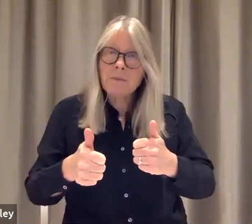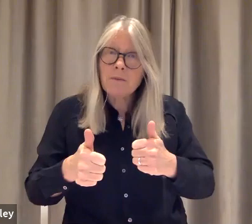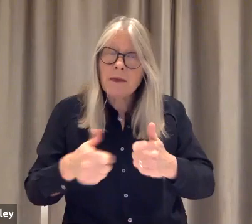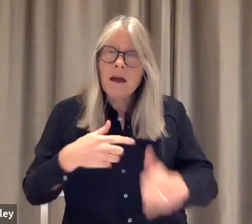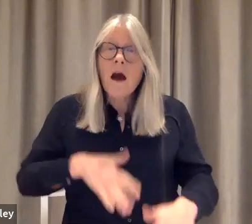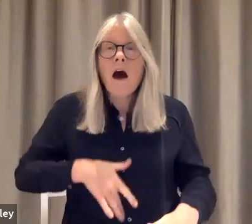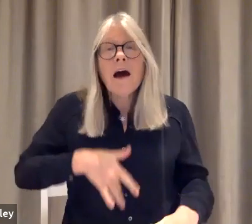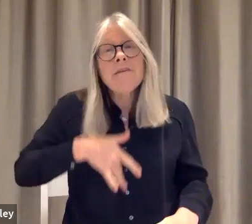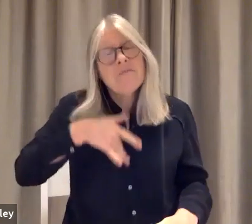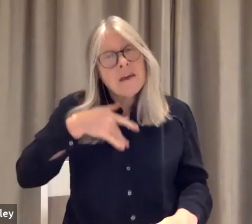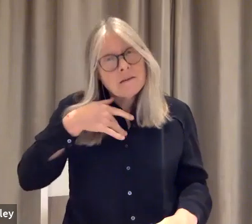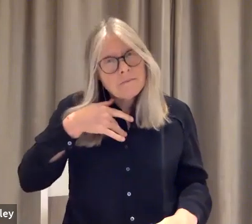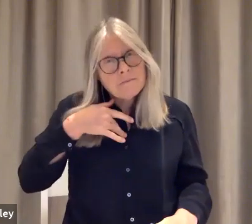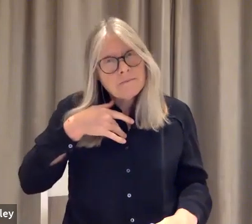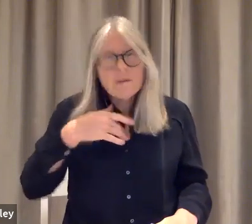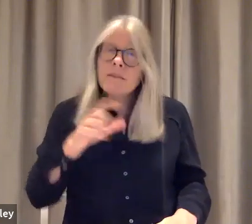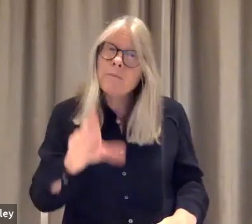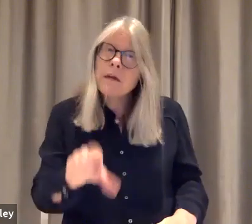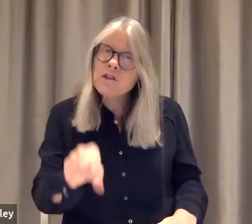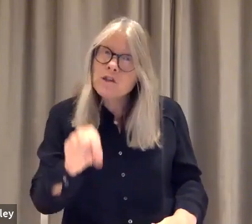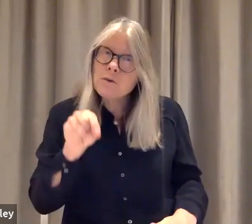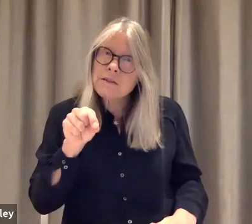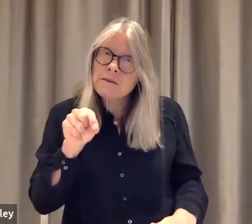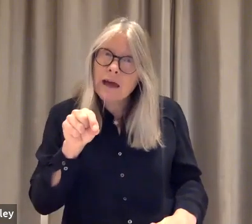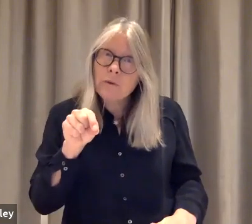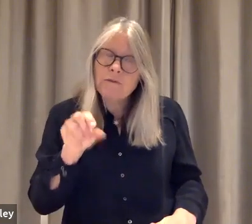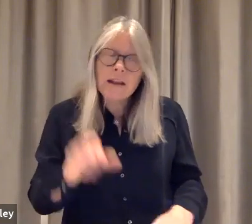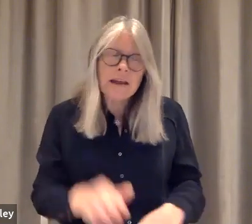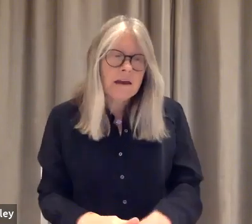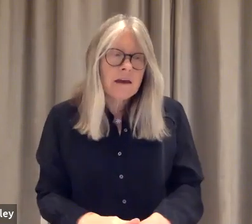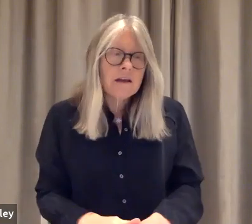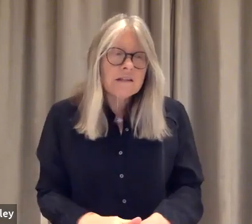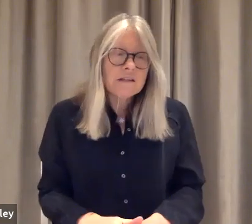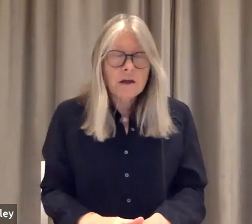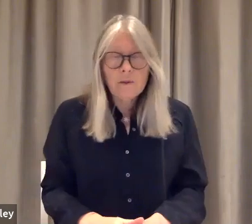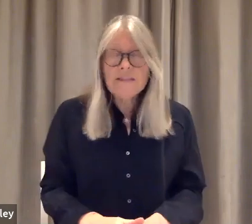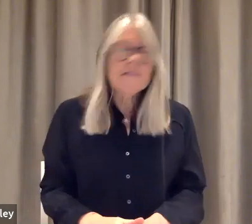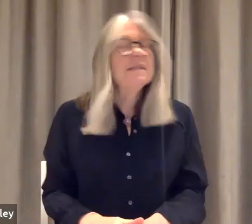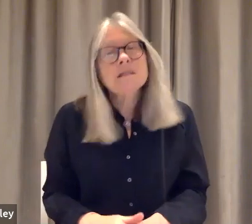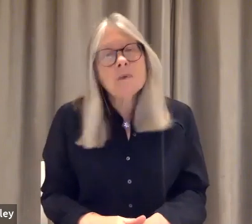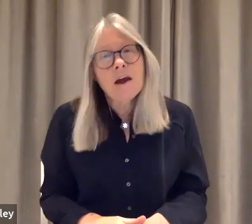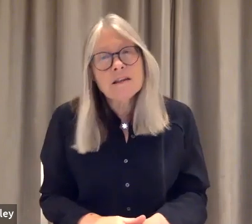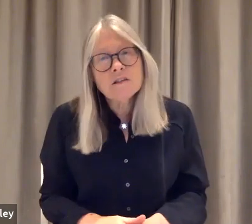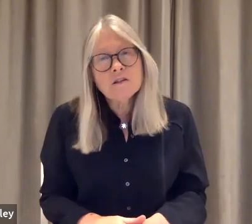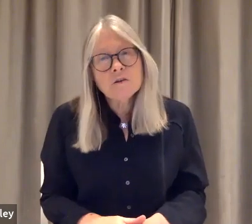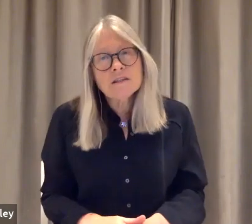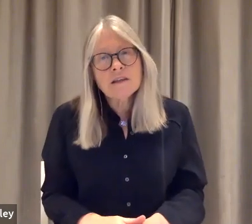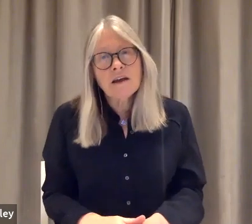might be, I feel, and then we can choose how we're feeling. So in this instance, we're going to do the sign